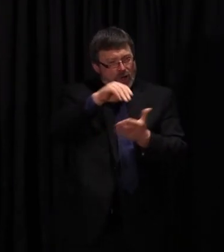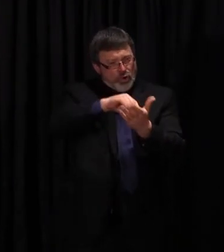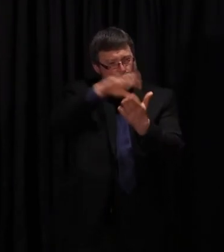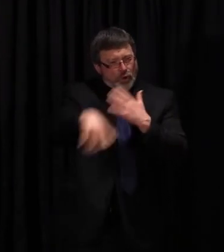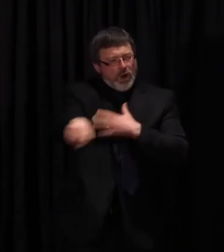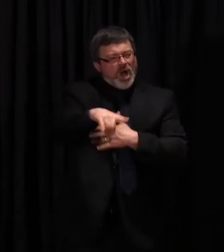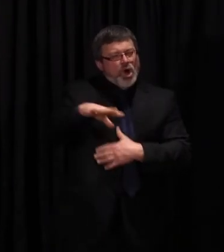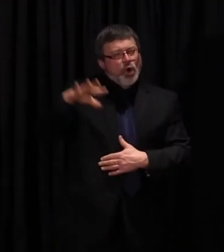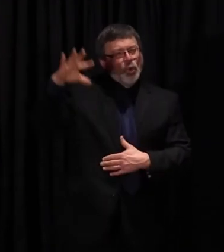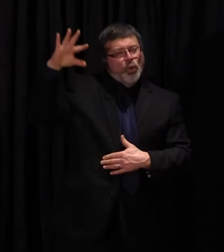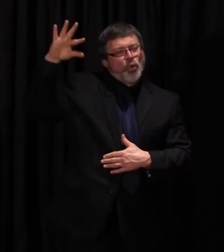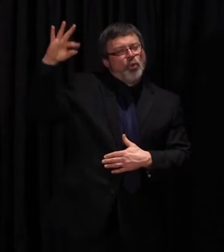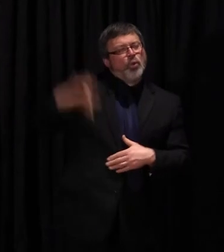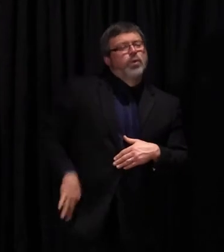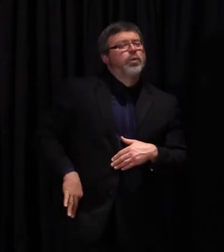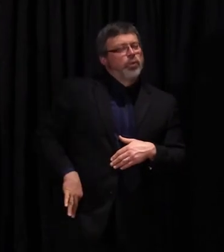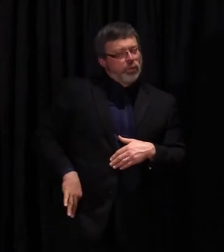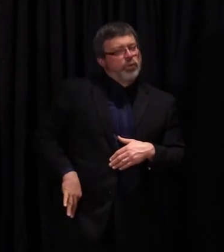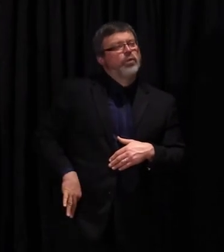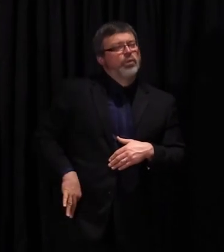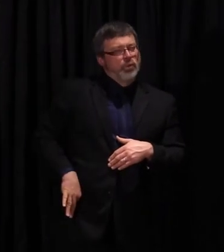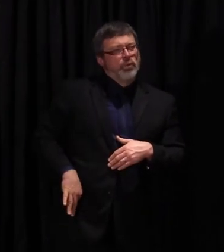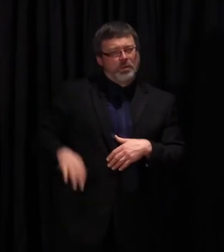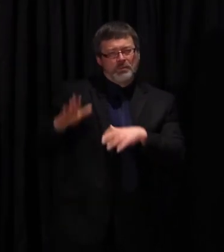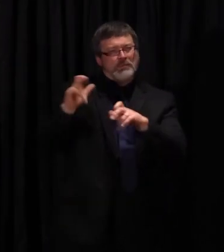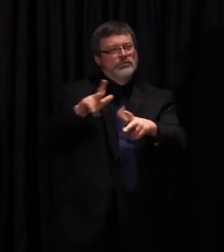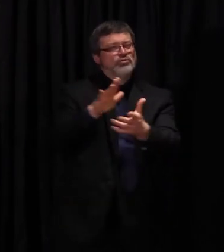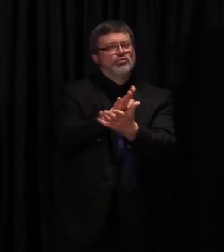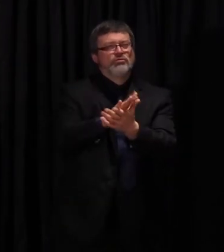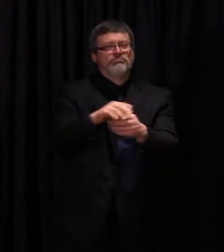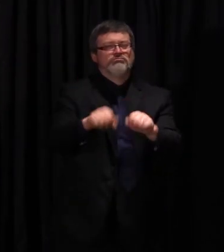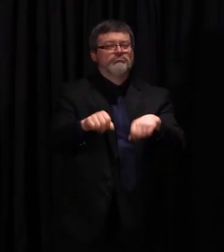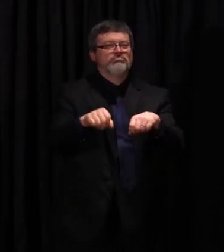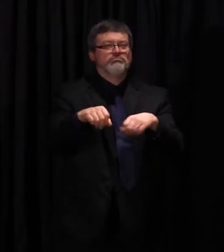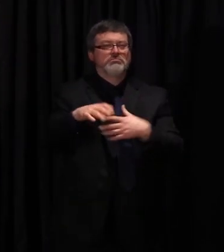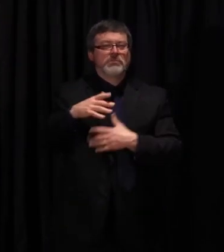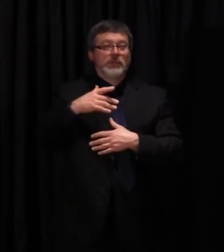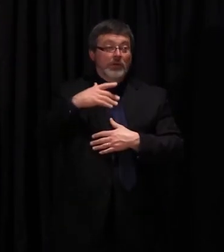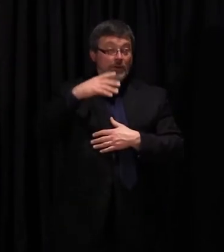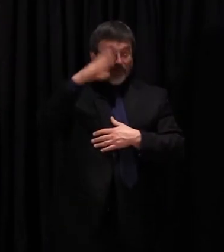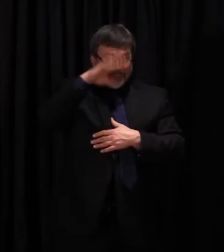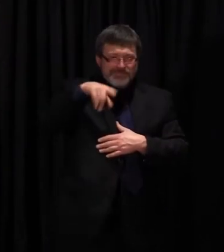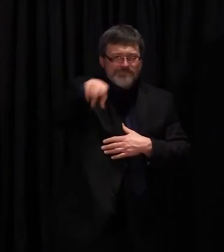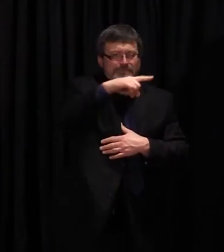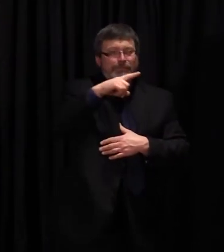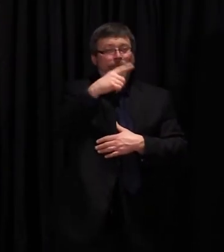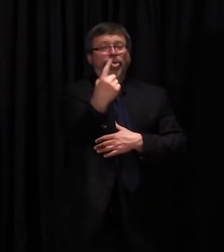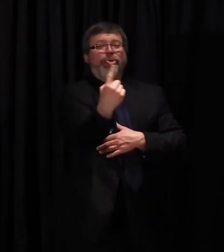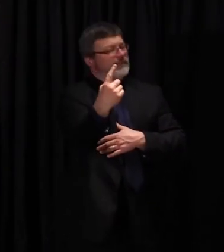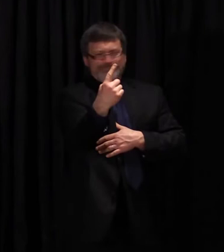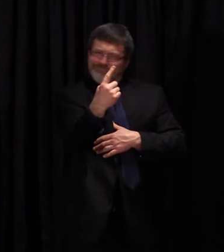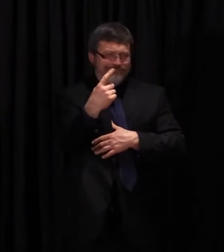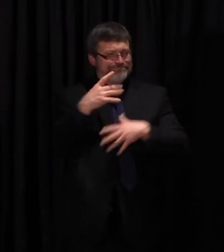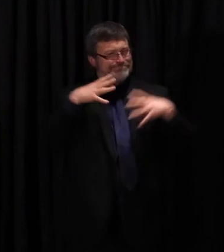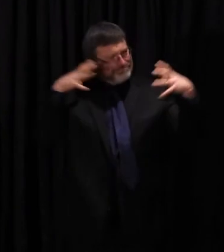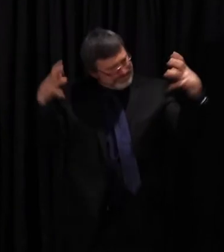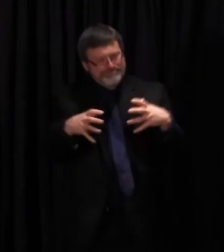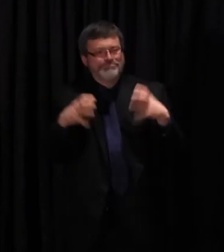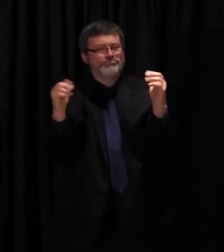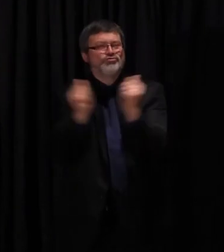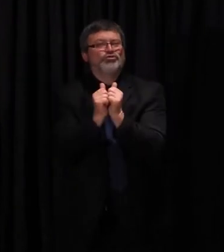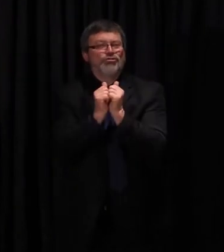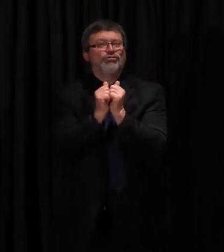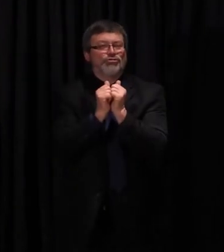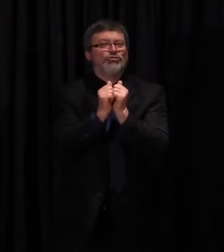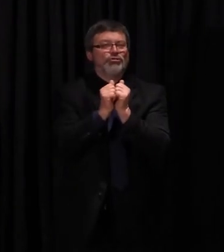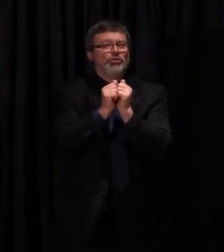Please know we're in this together. And for the sake of our kids, we must keep moving